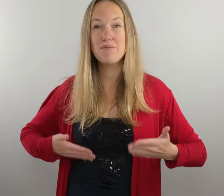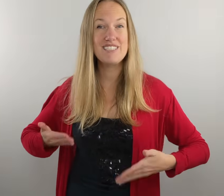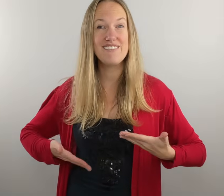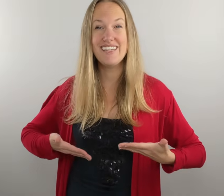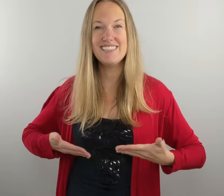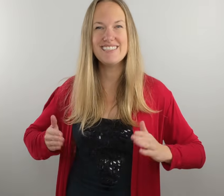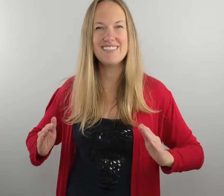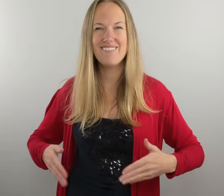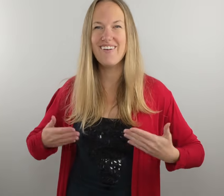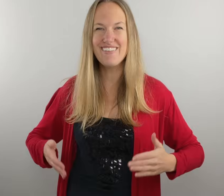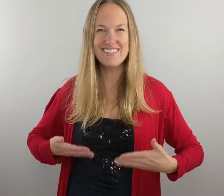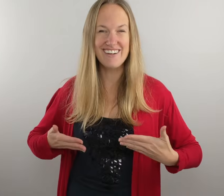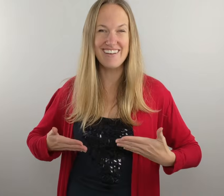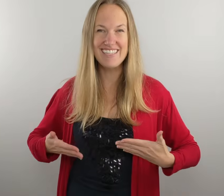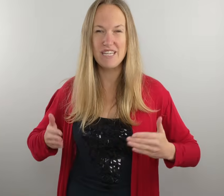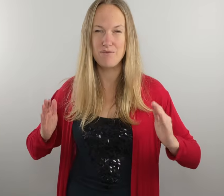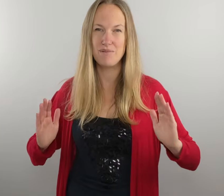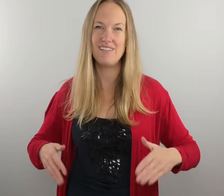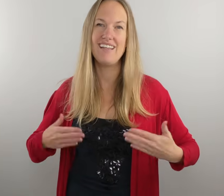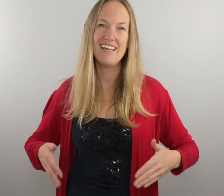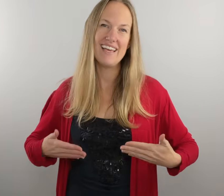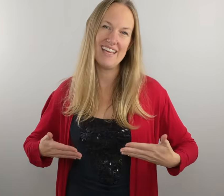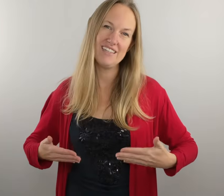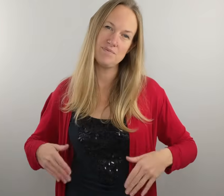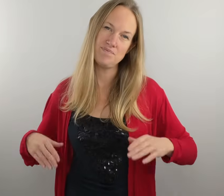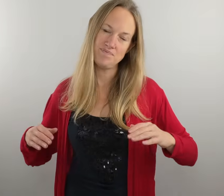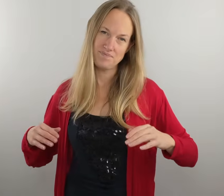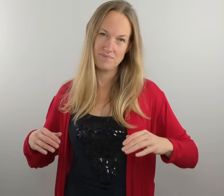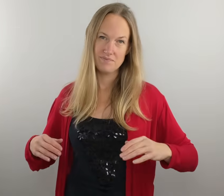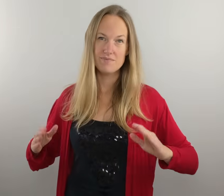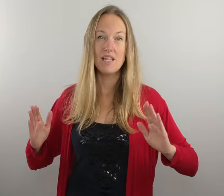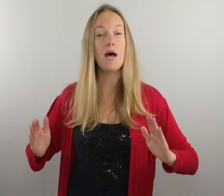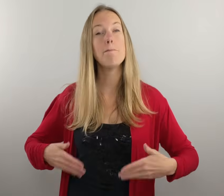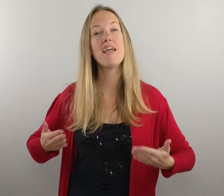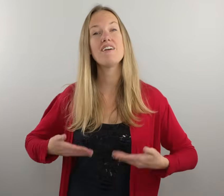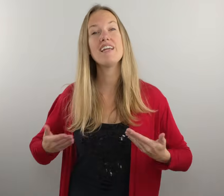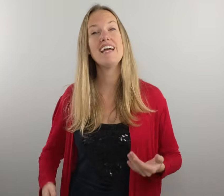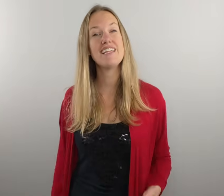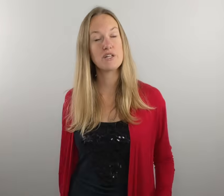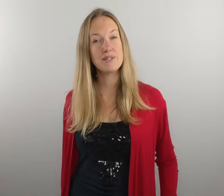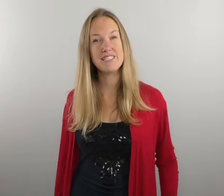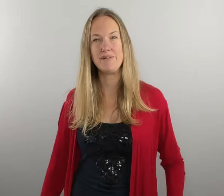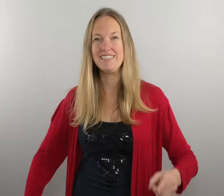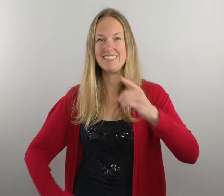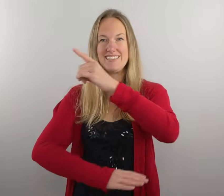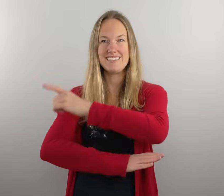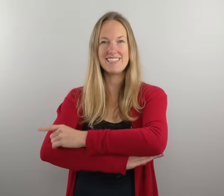do this. Both are totally acceptable. Okay, a merry, and then Christmas, this is a sign